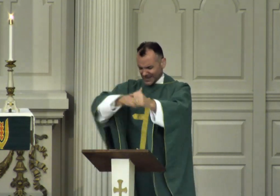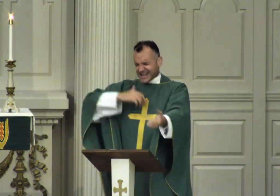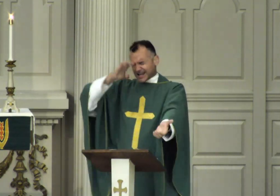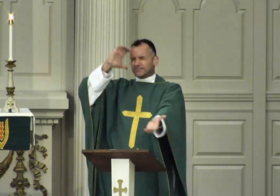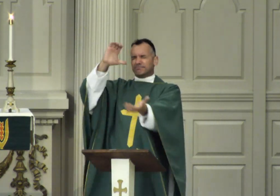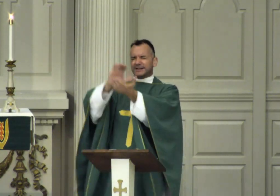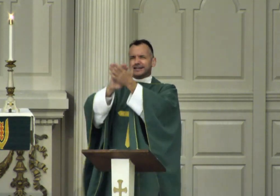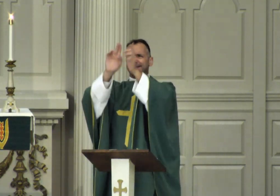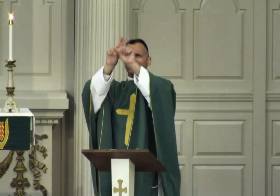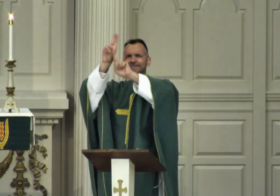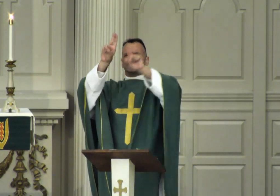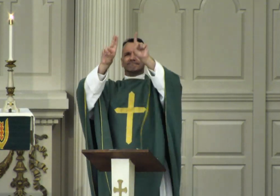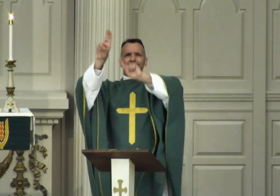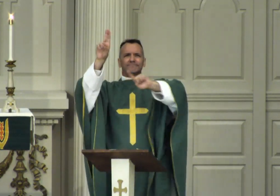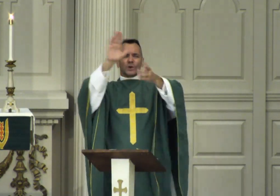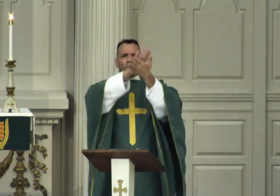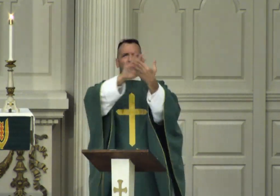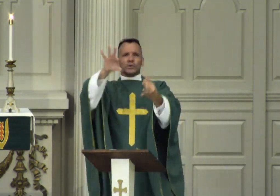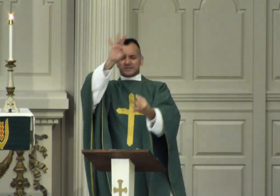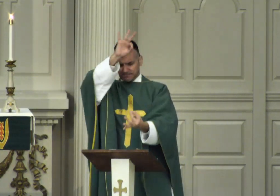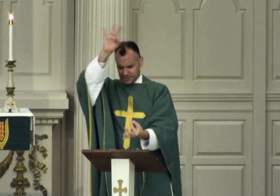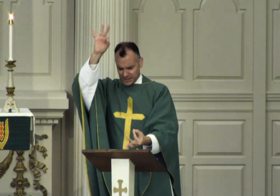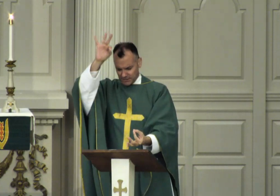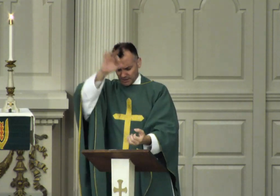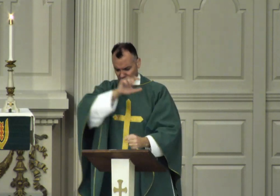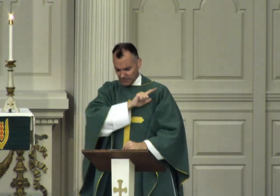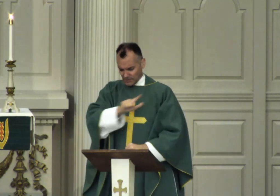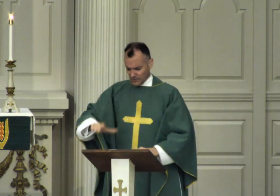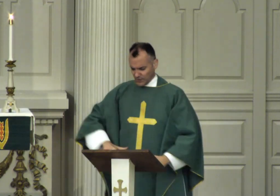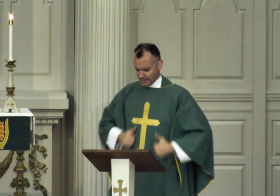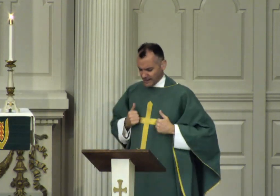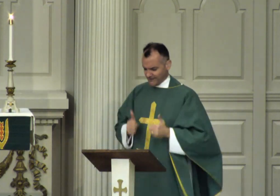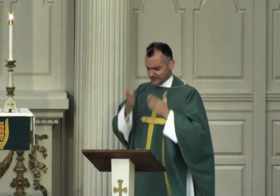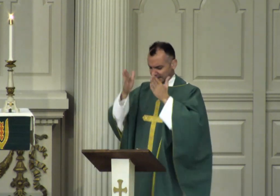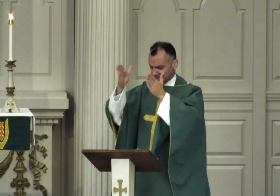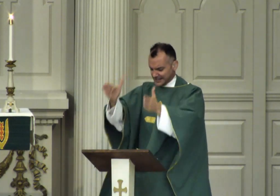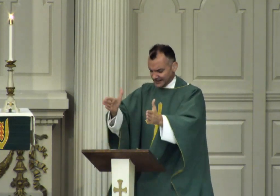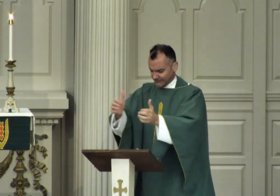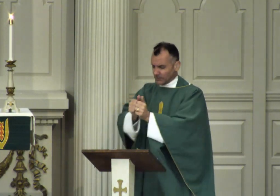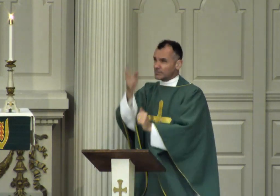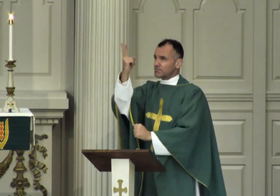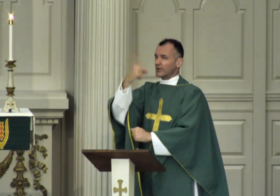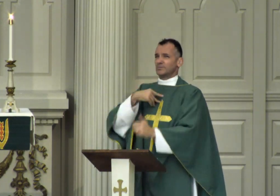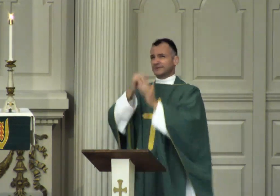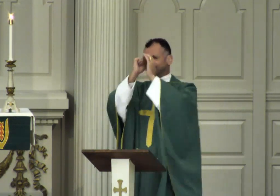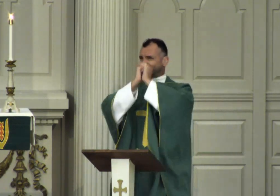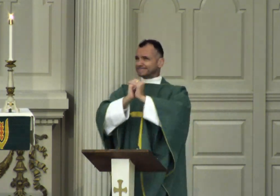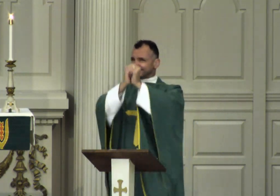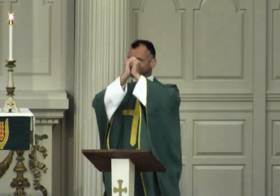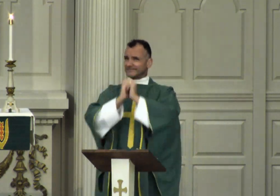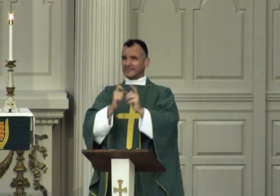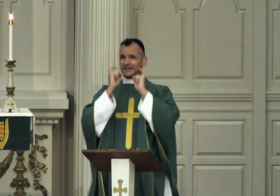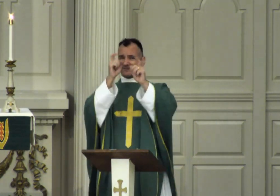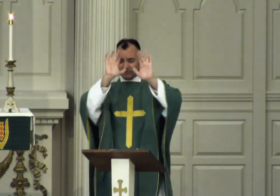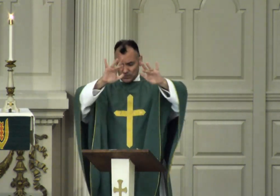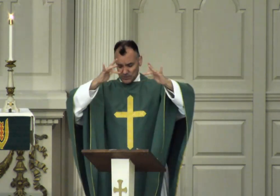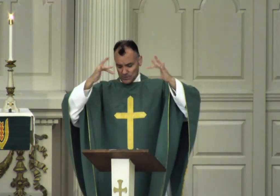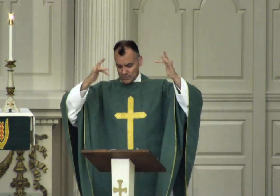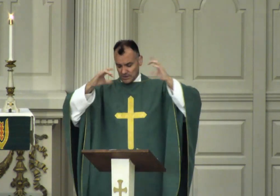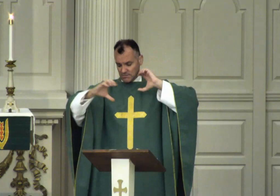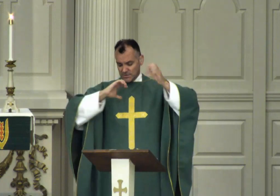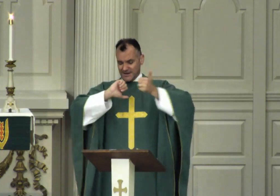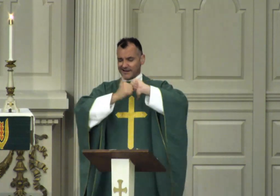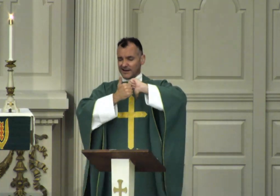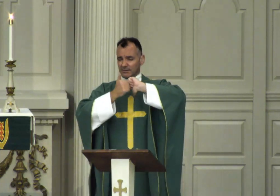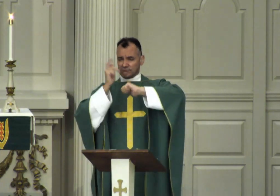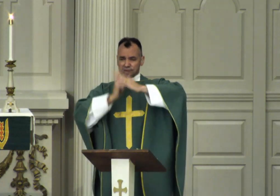end. I believe in the Holy Spirit, the Lord, the giver of life, who proceeds from the Father and the Son, who with